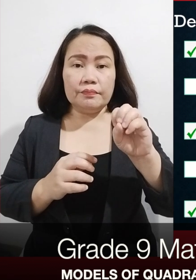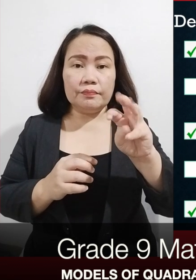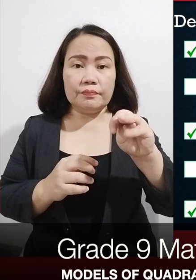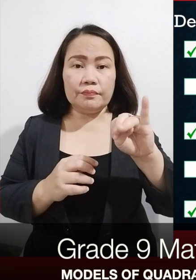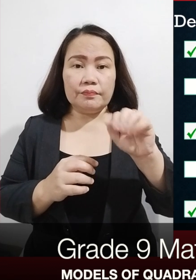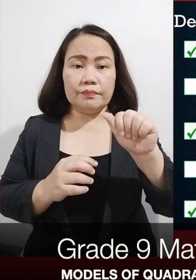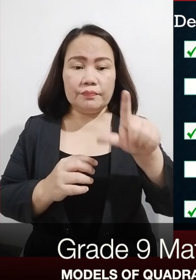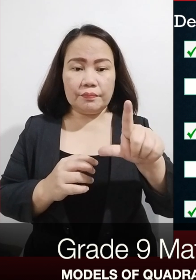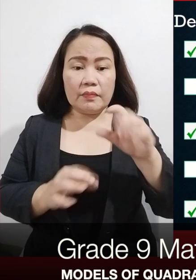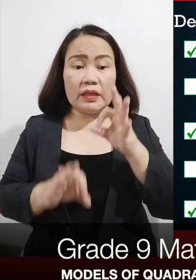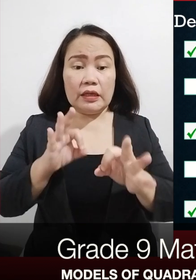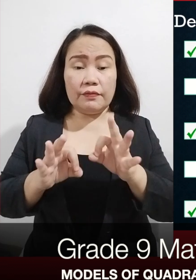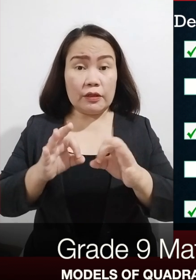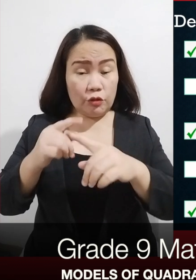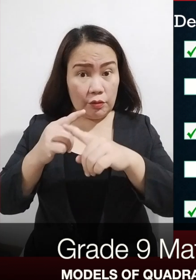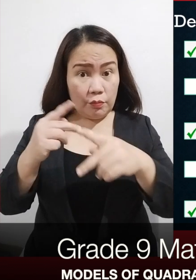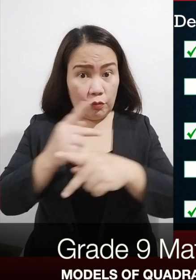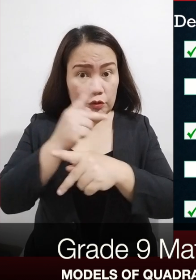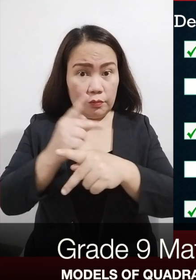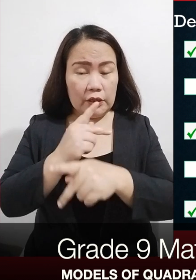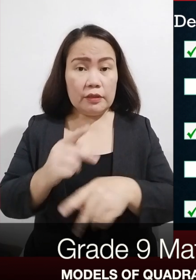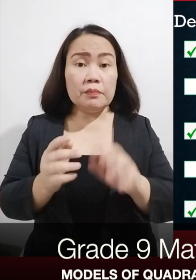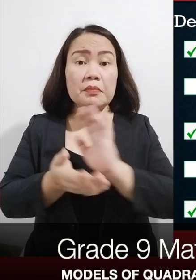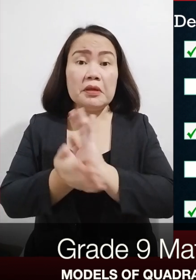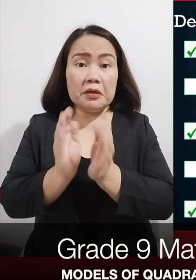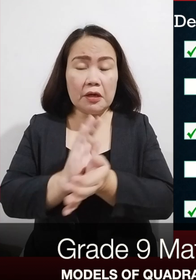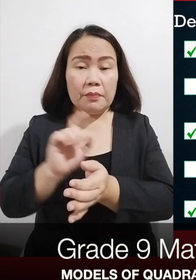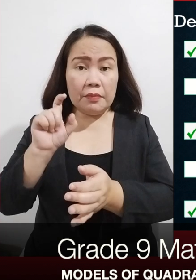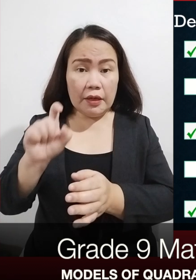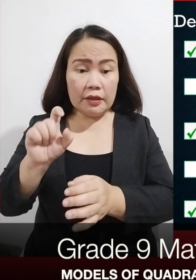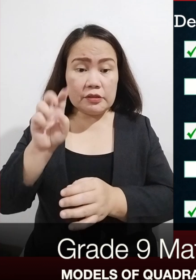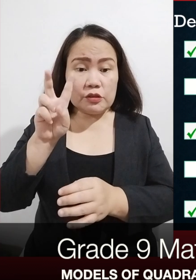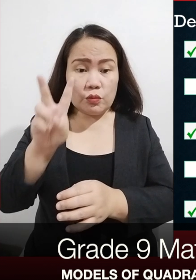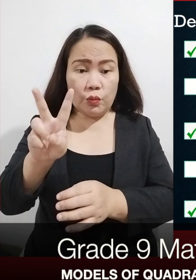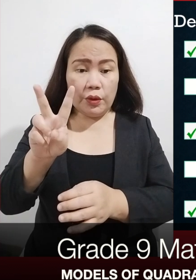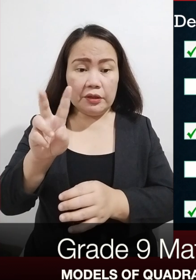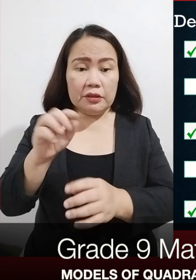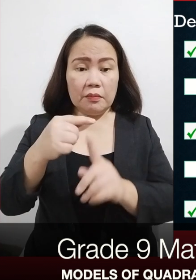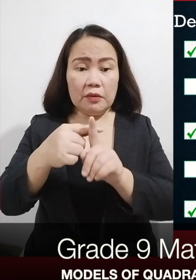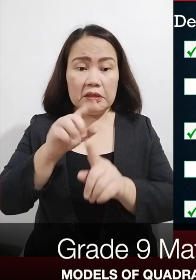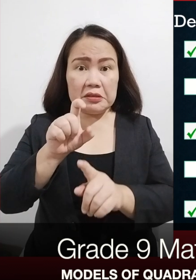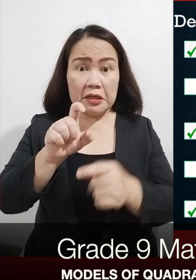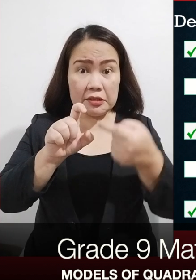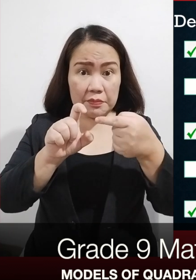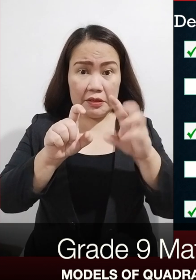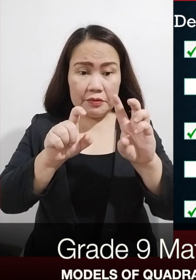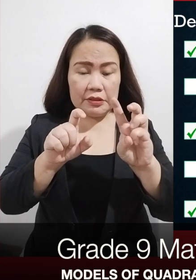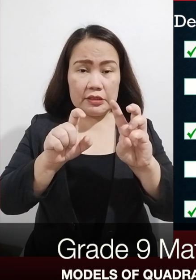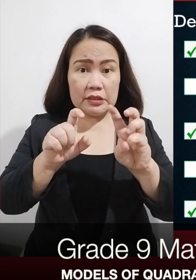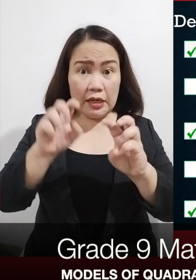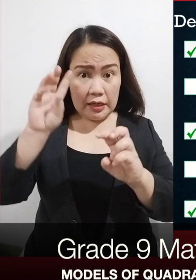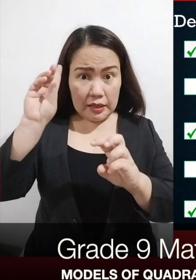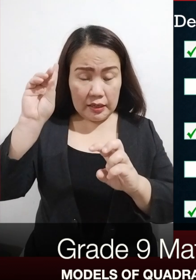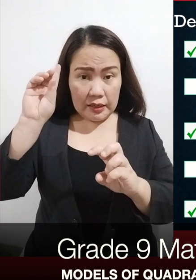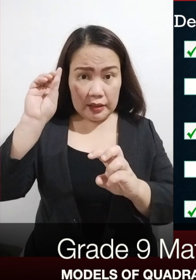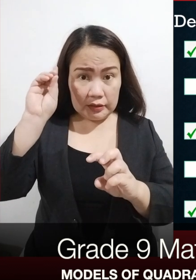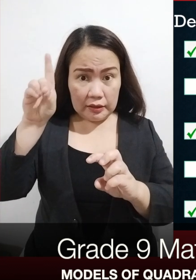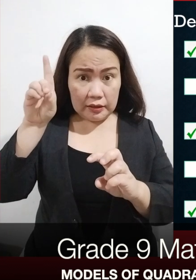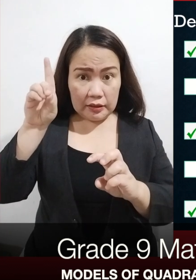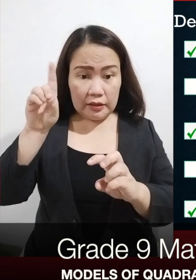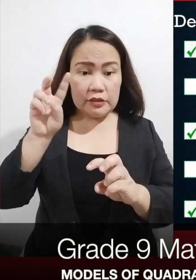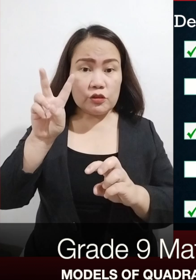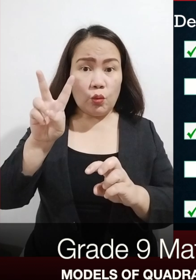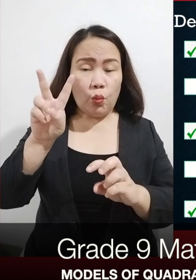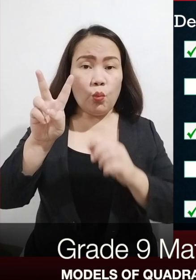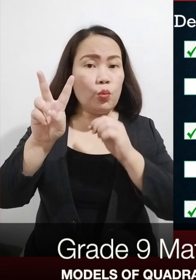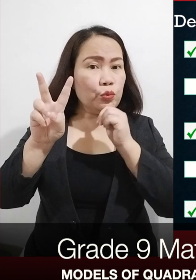x squared. Kaya magkakaroon tayo ng y is equal to x squared plus x minus 6. So, since ang degree natin dito ay 2, hindi